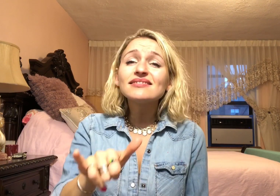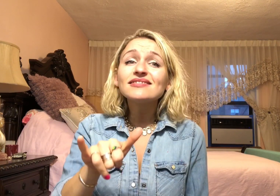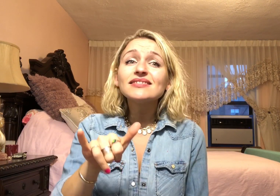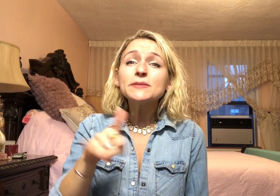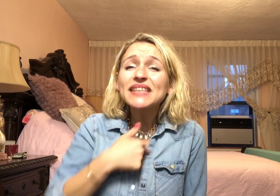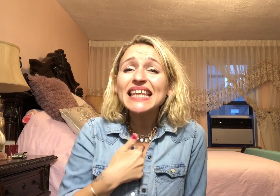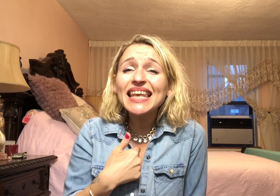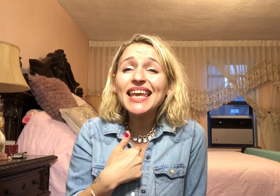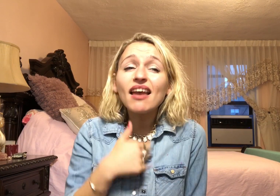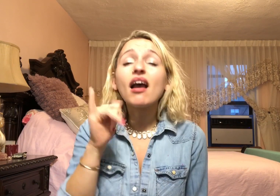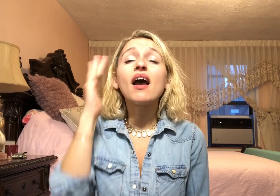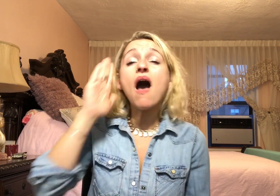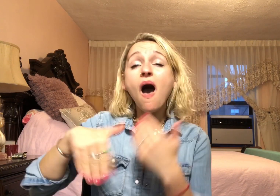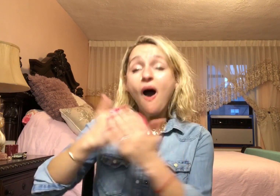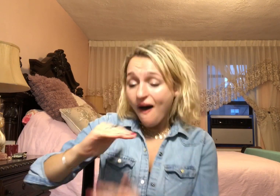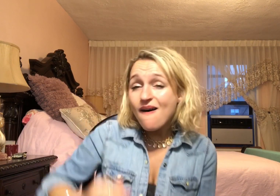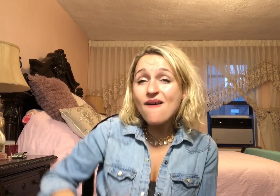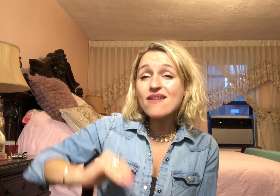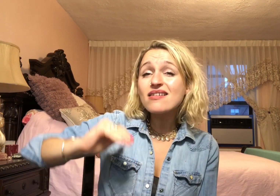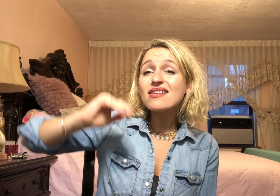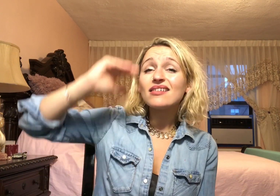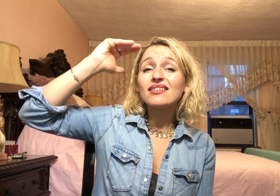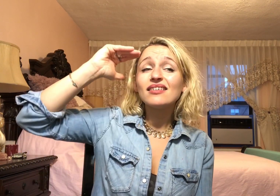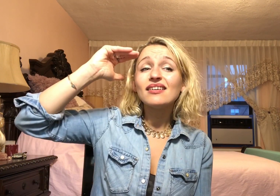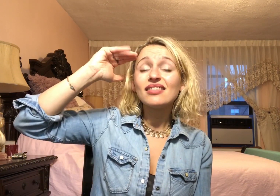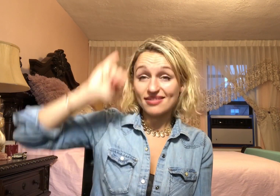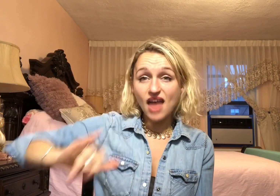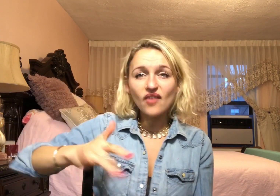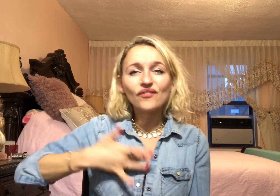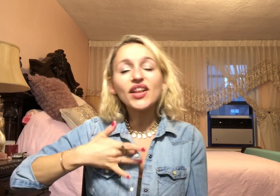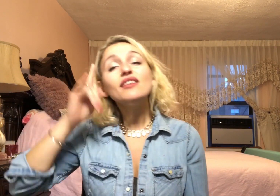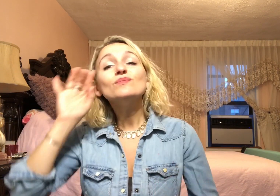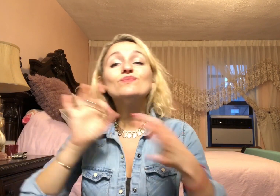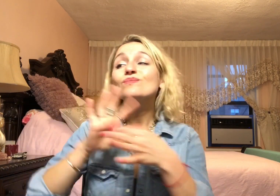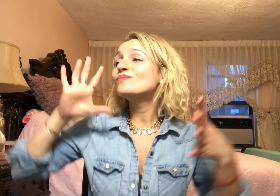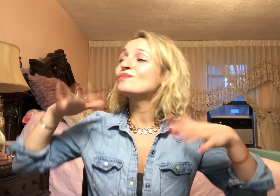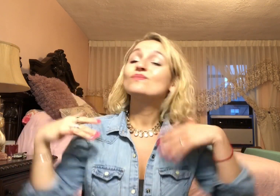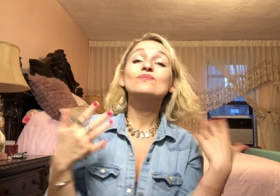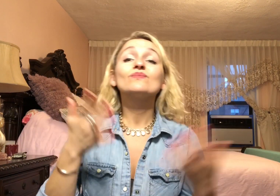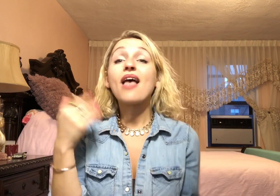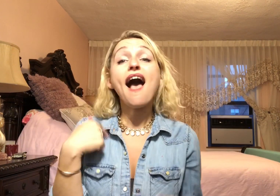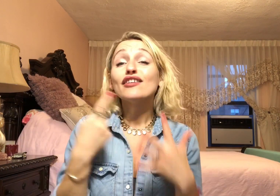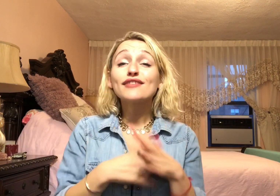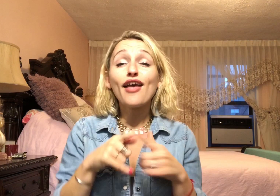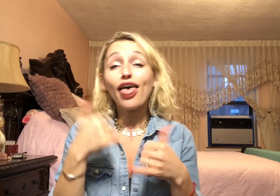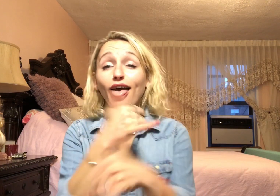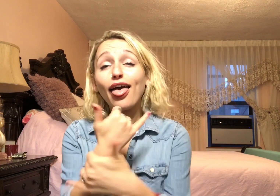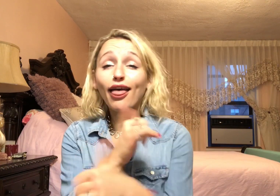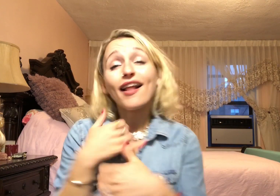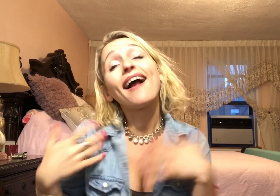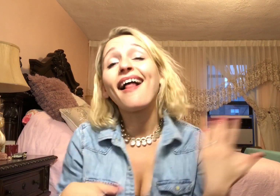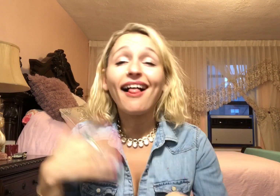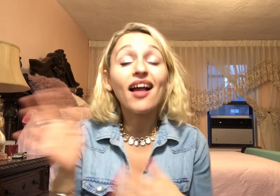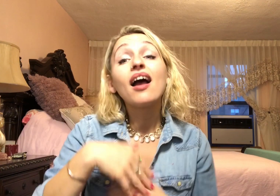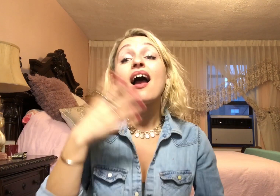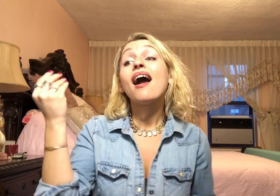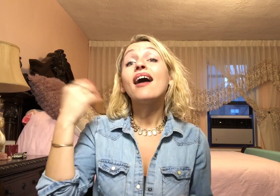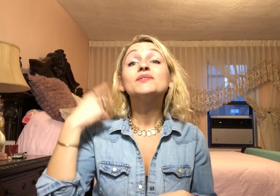that's me. That's what I was like during my childhood. I was carefree, fooled around, and if I